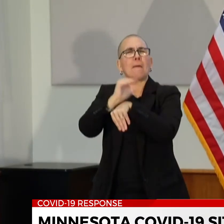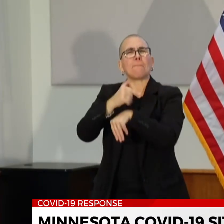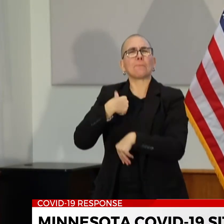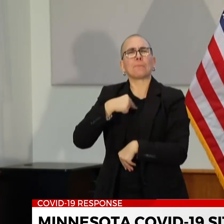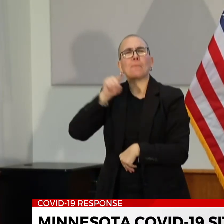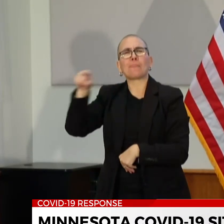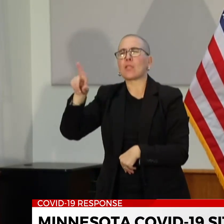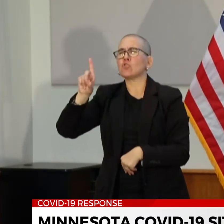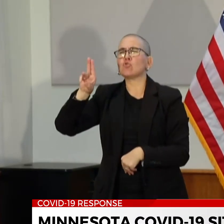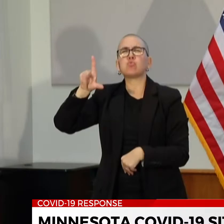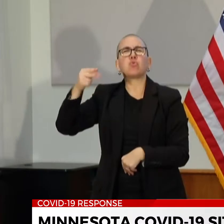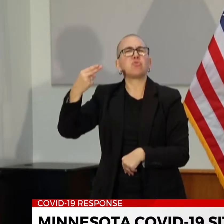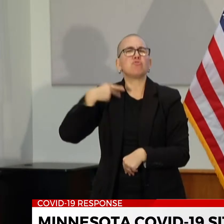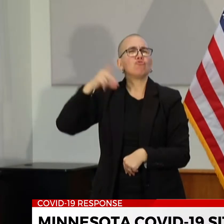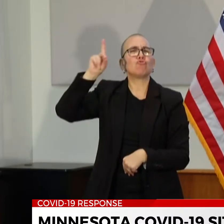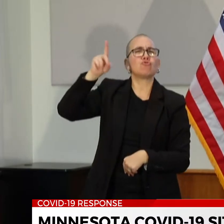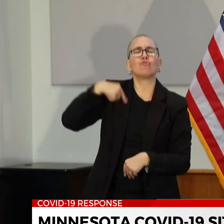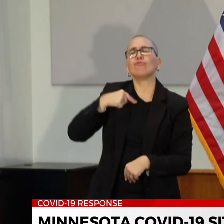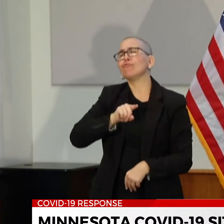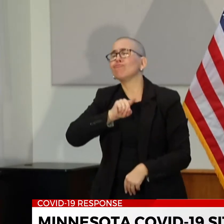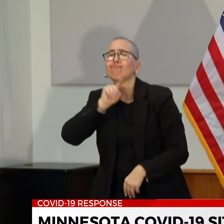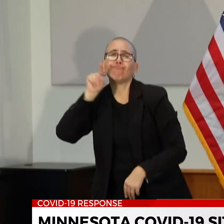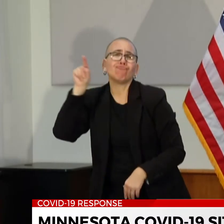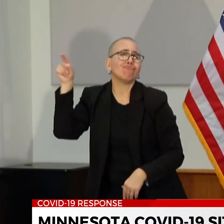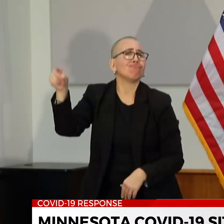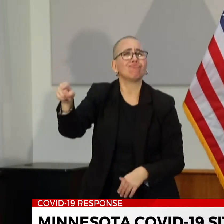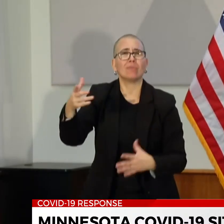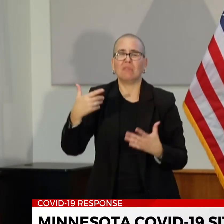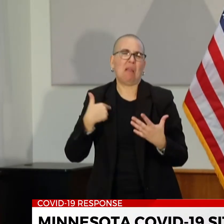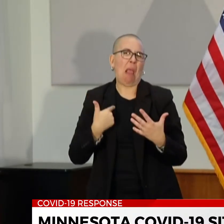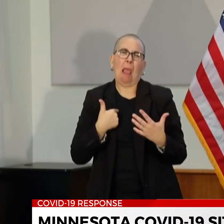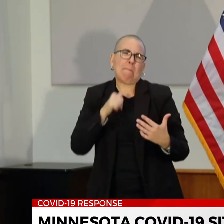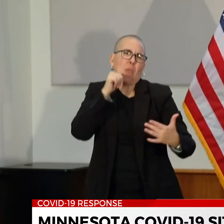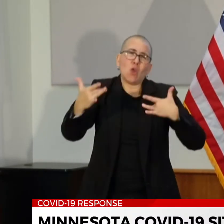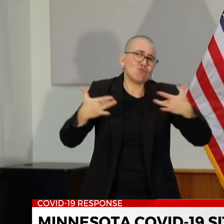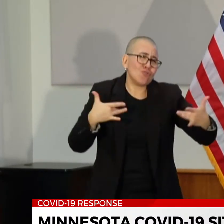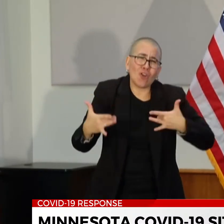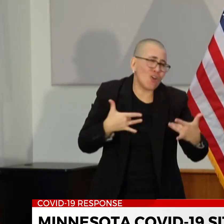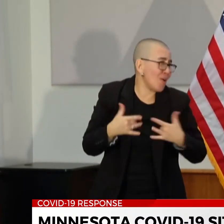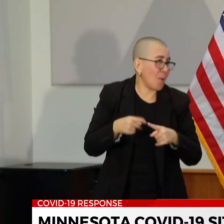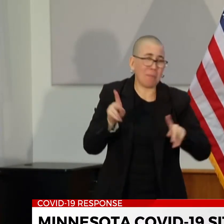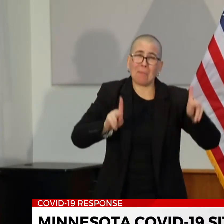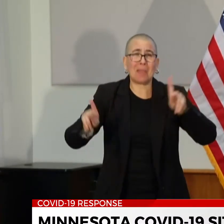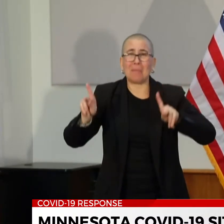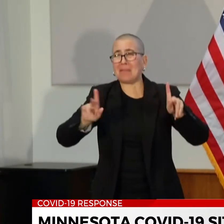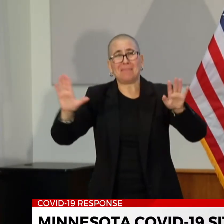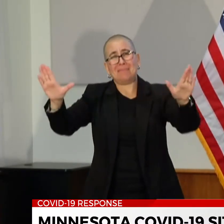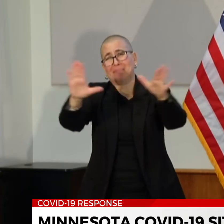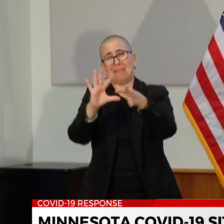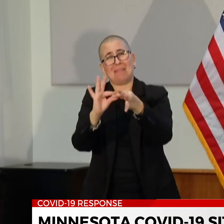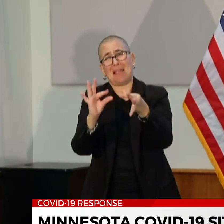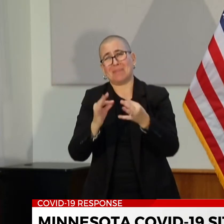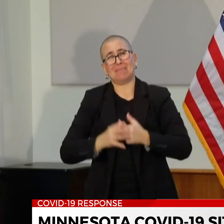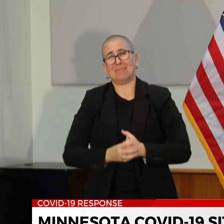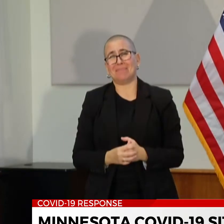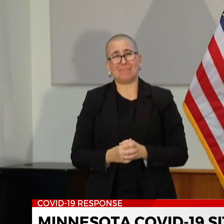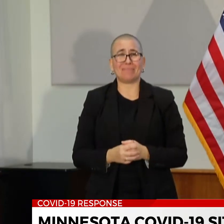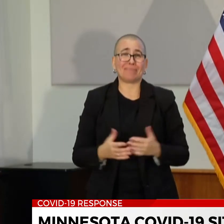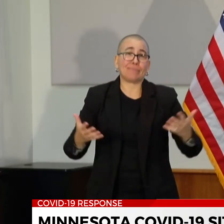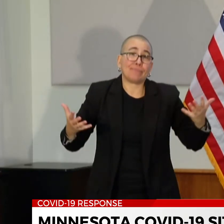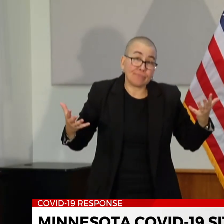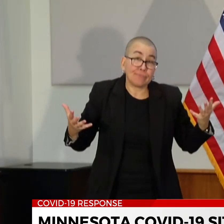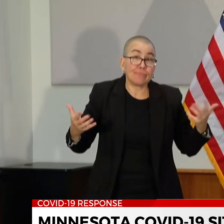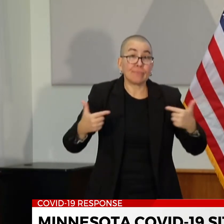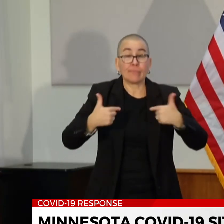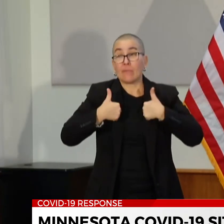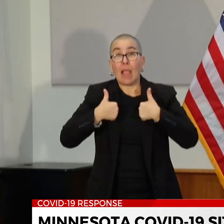The thing I worry about with this, I don't worry about me personally. Obviously, if I figured out how to amass $400 million being a geography teacher, I'm probably the right guy for the job because